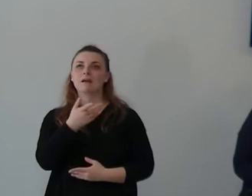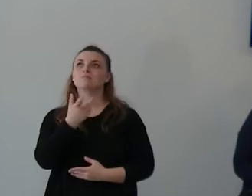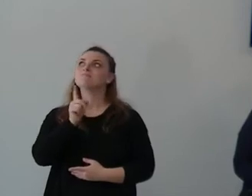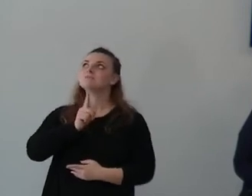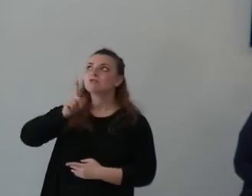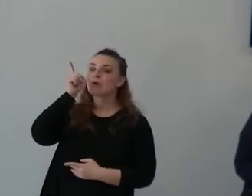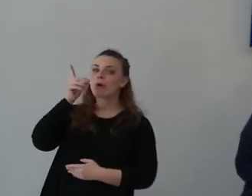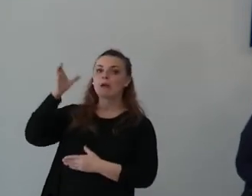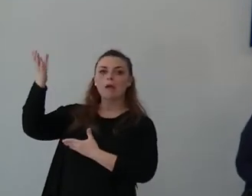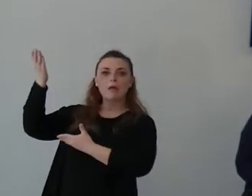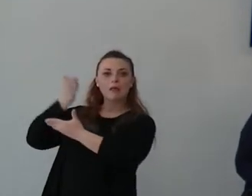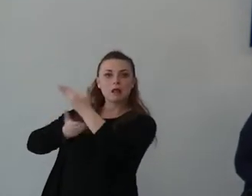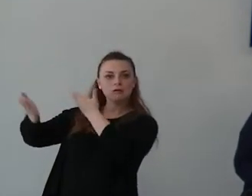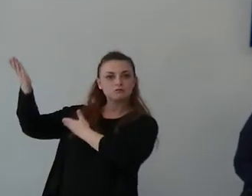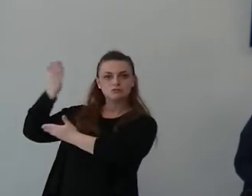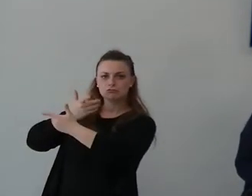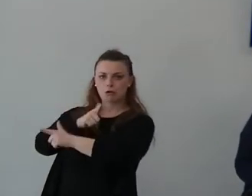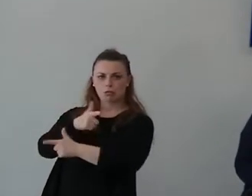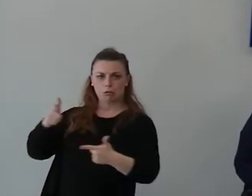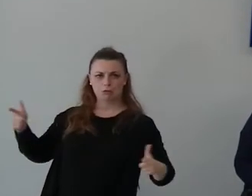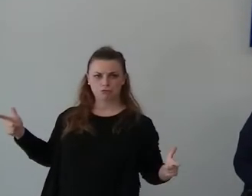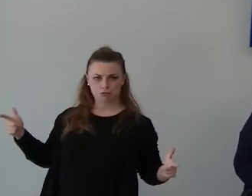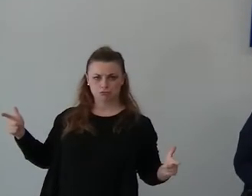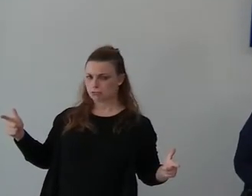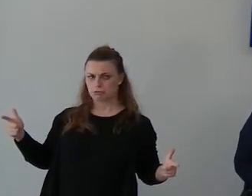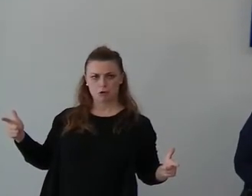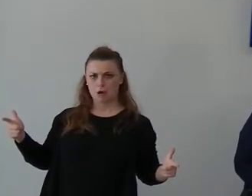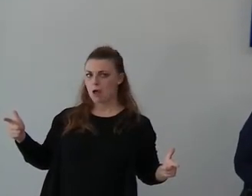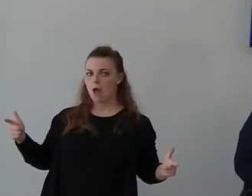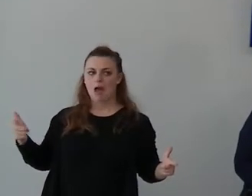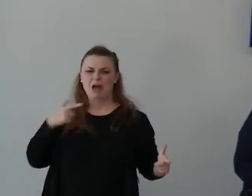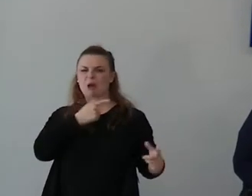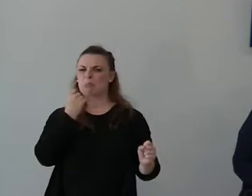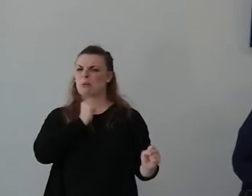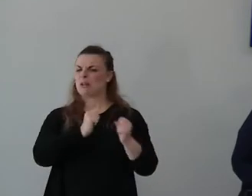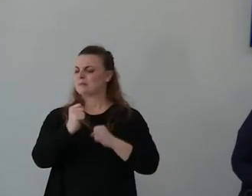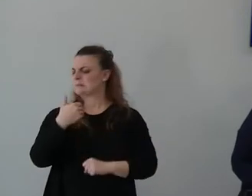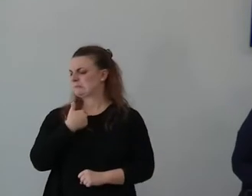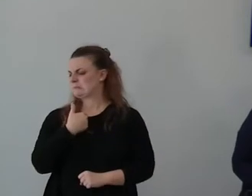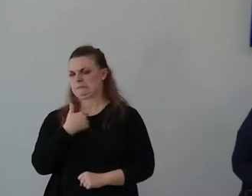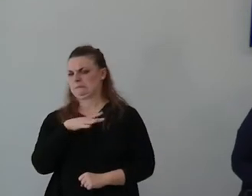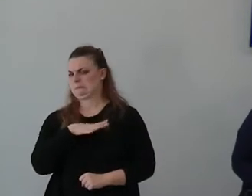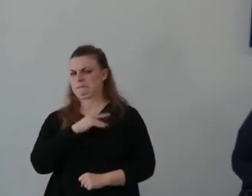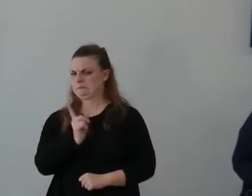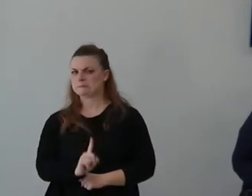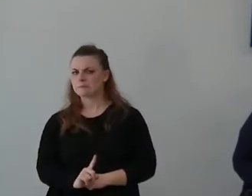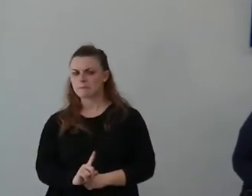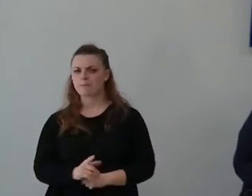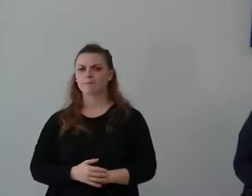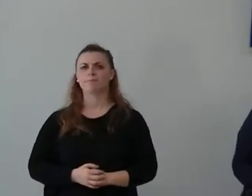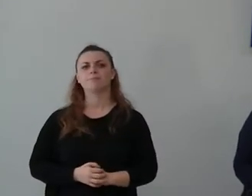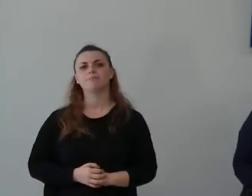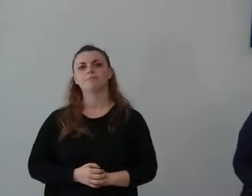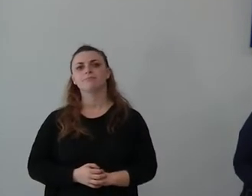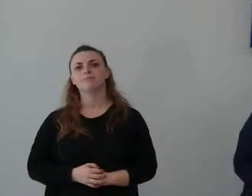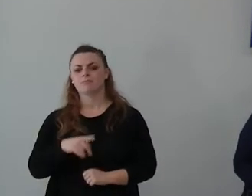lot of things I didn't like. Faceva tante cose che a me non piacevano molto. It wasn't a lot of fun for me to be around her. E non era